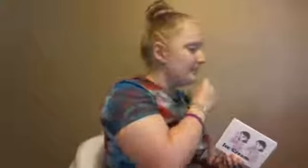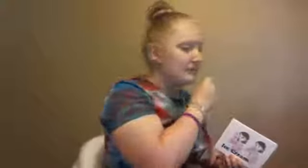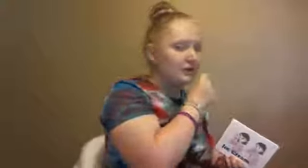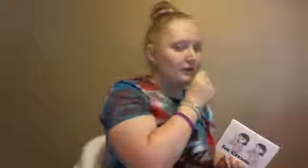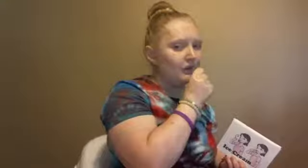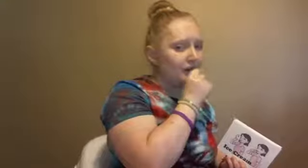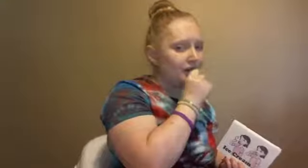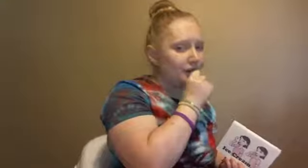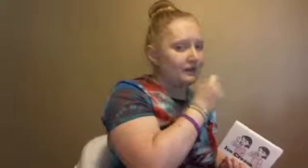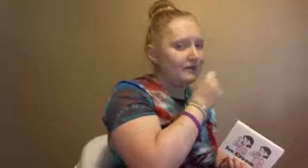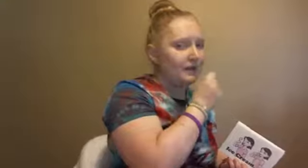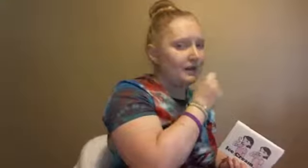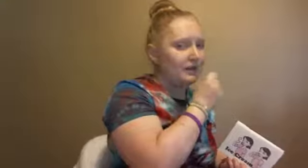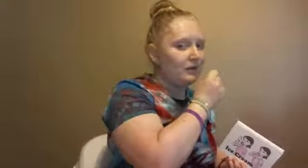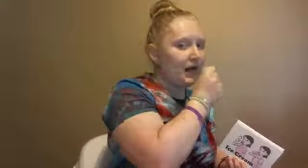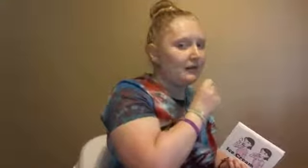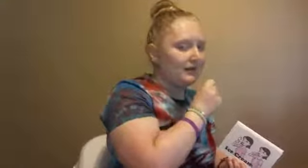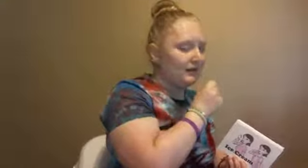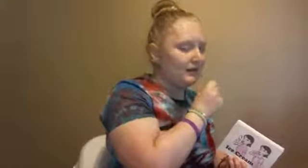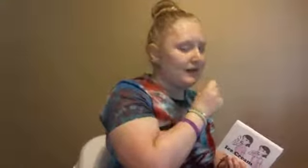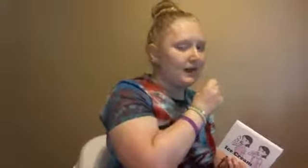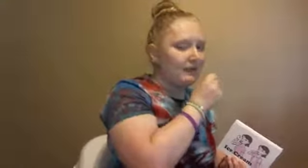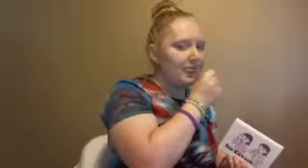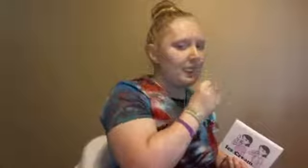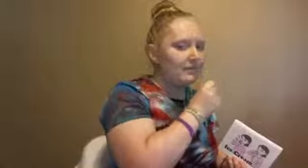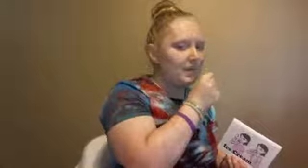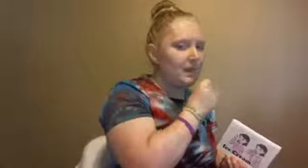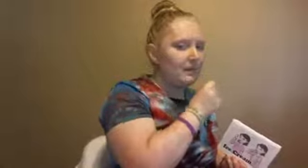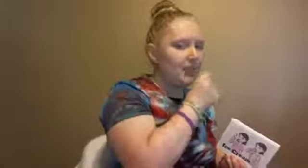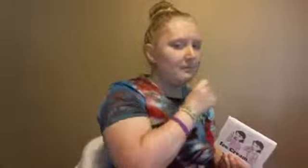You don't lick your hand, but you act like you're licking it.